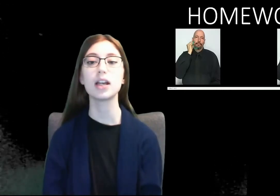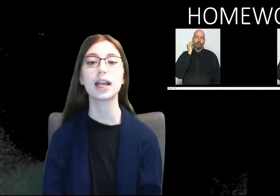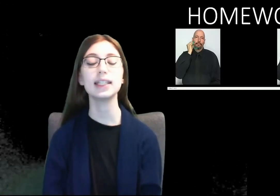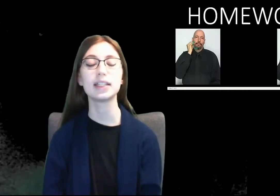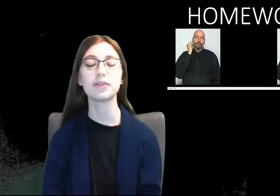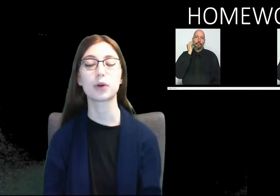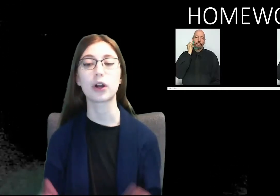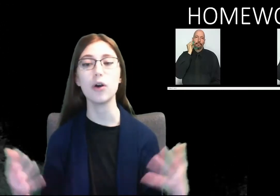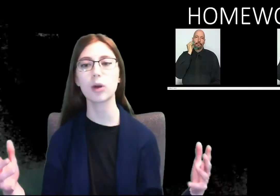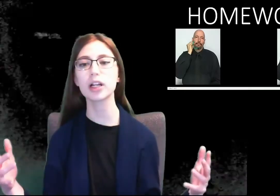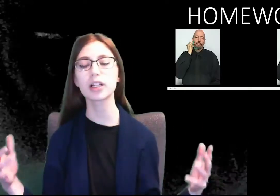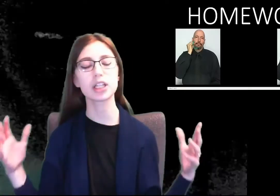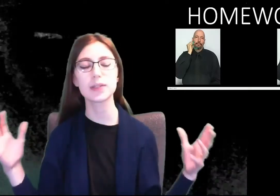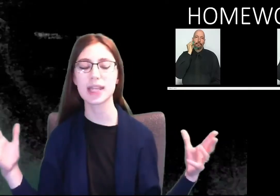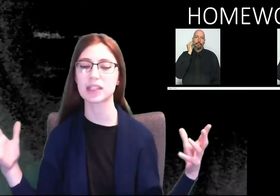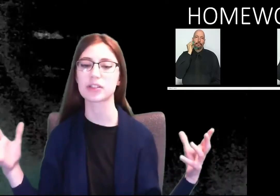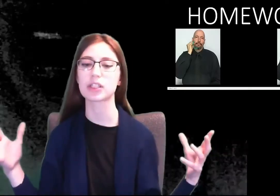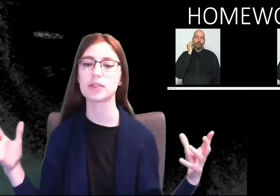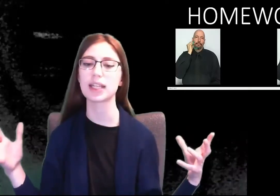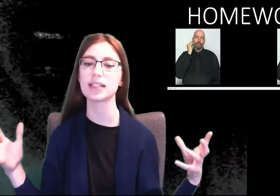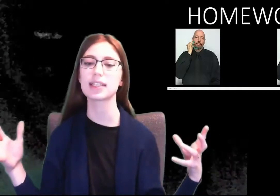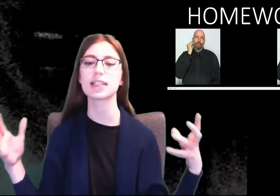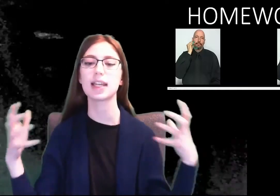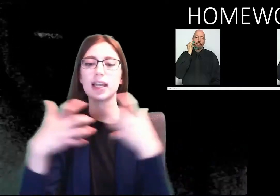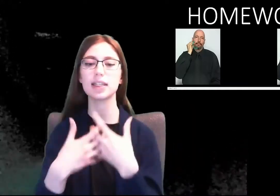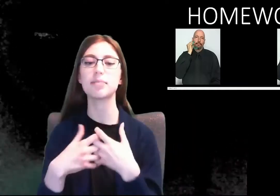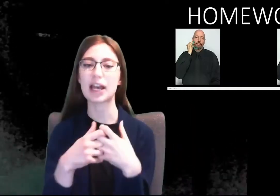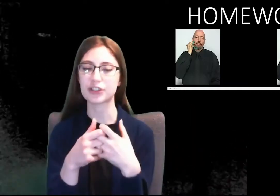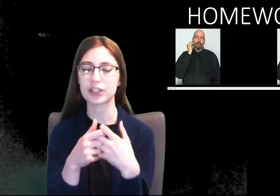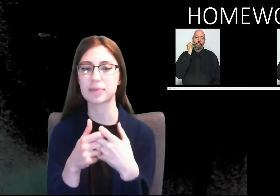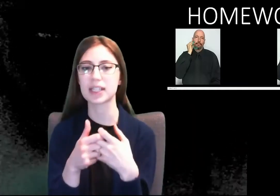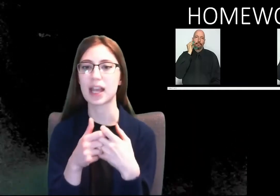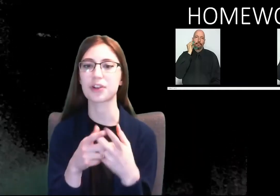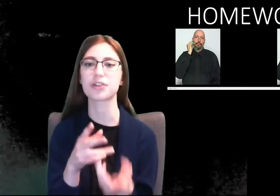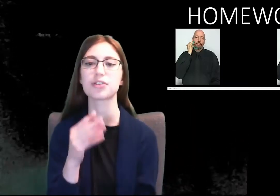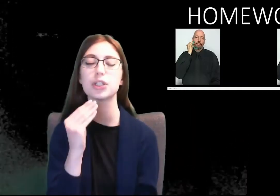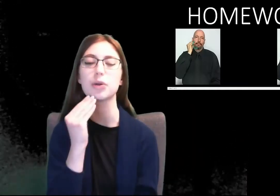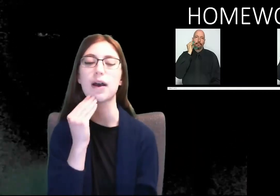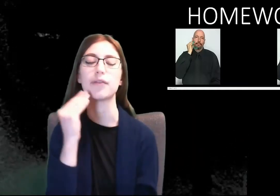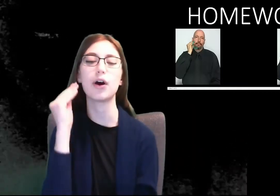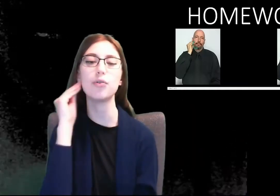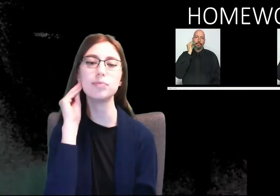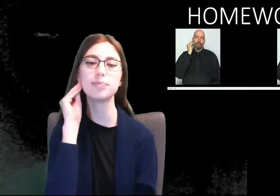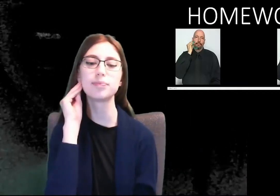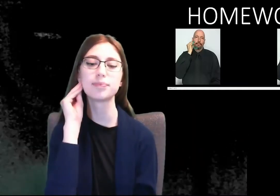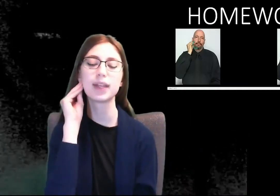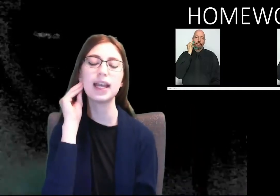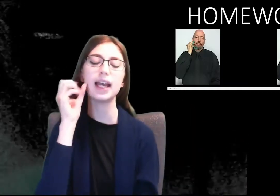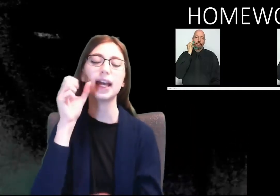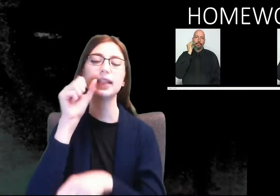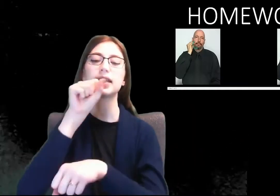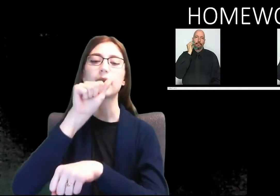And then for homework, you take those two signs and you mash them together. So you have home and then you have